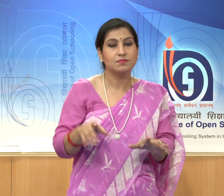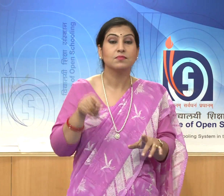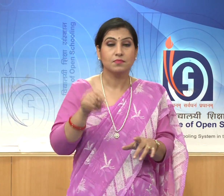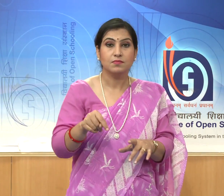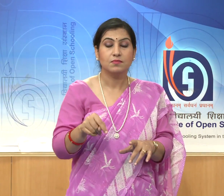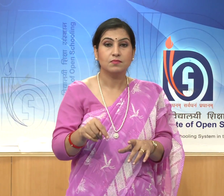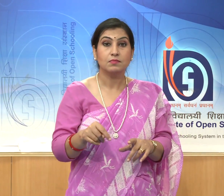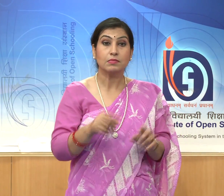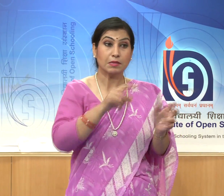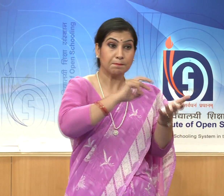the aesthetic